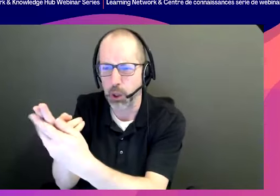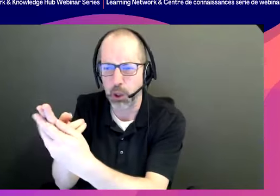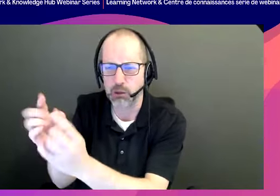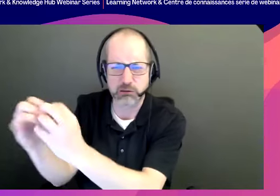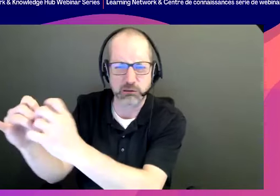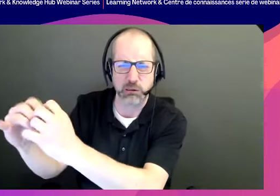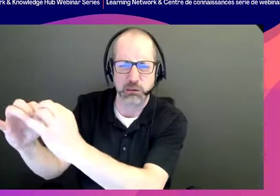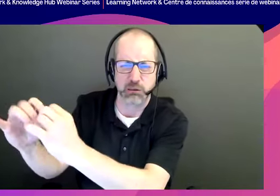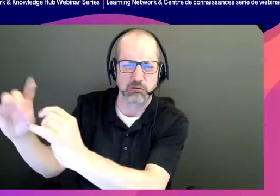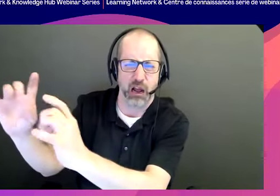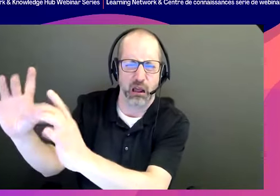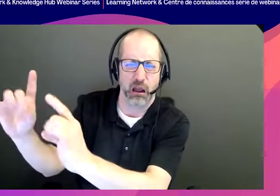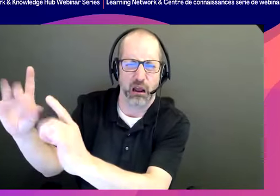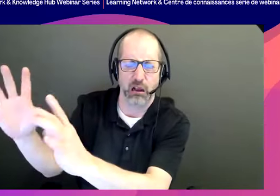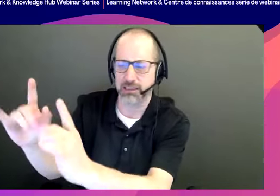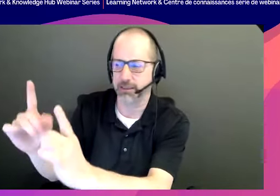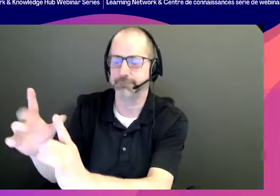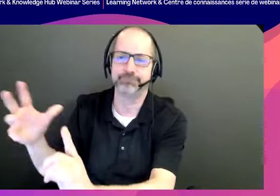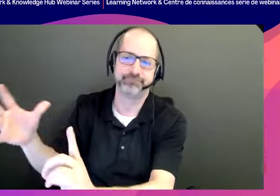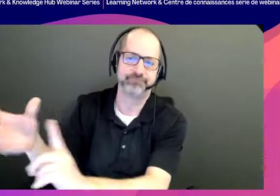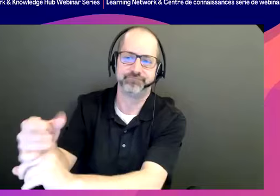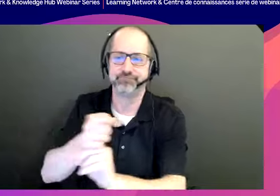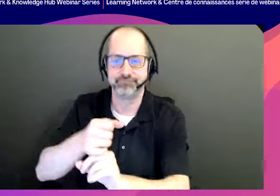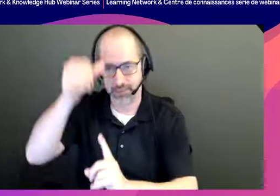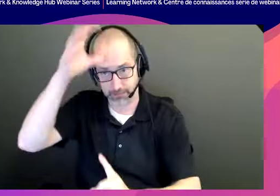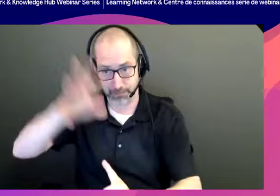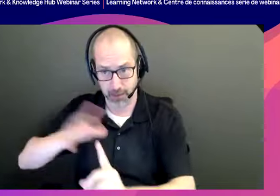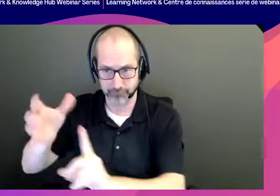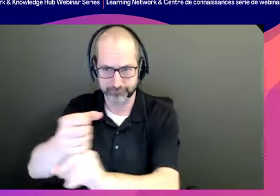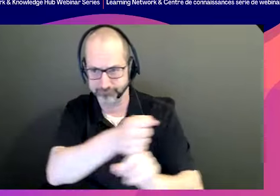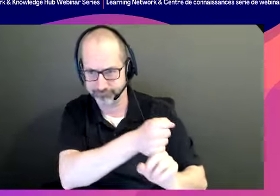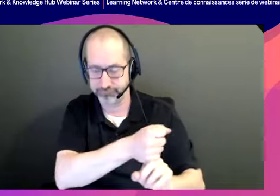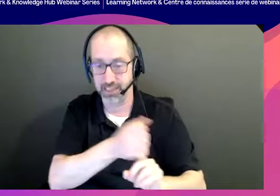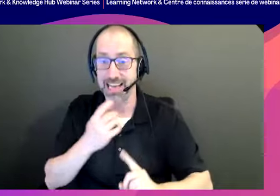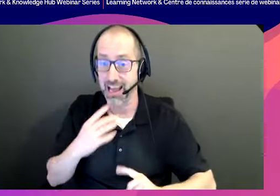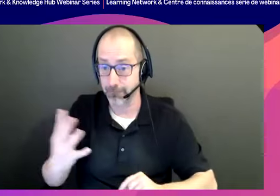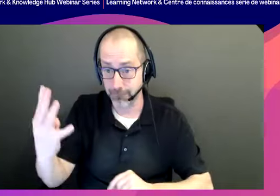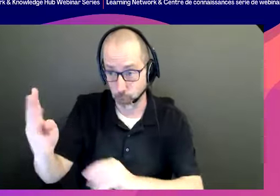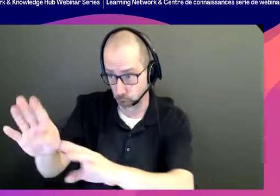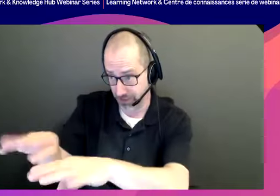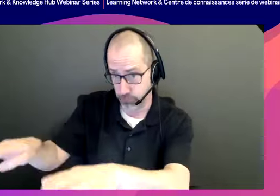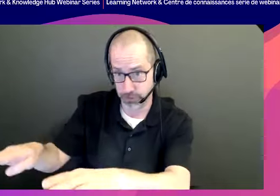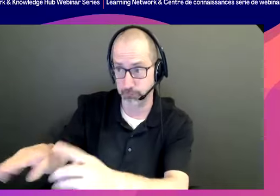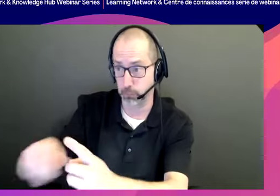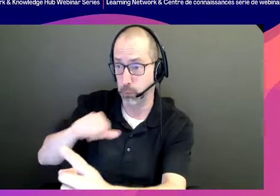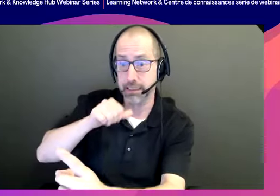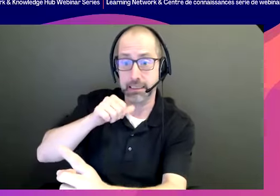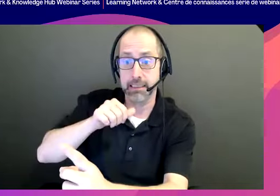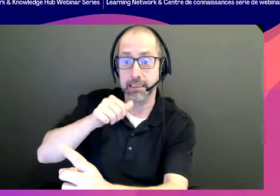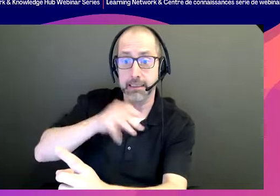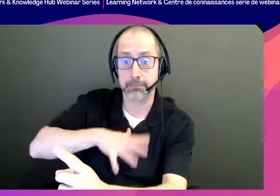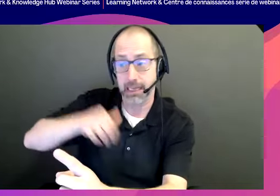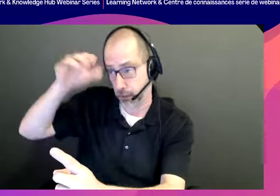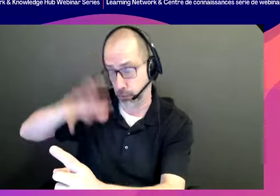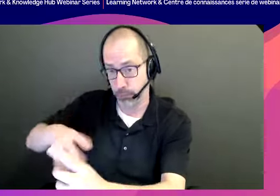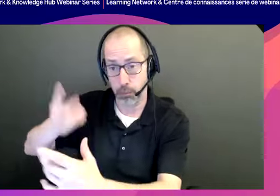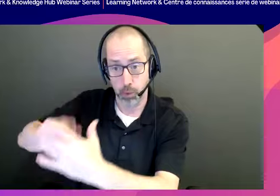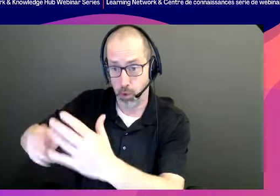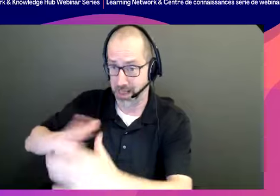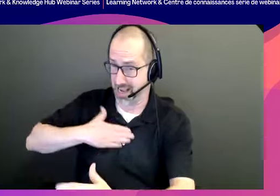his parole agreement. Both partners are distraught and they have 4 children in the home. What do you do next? And again, we'll start with Carrie. Thank